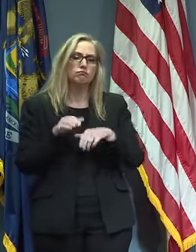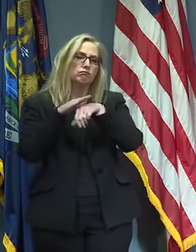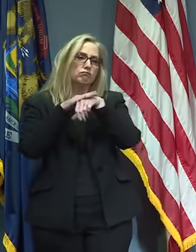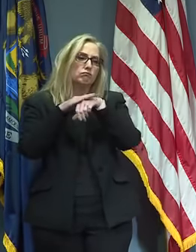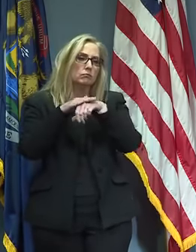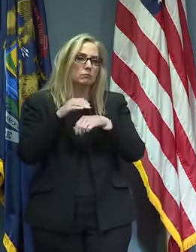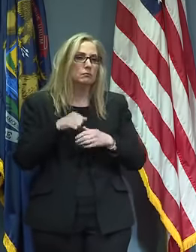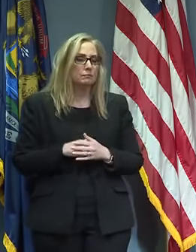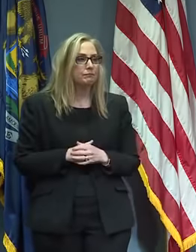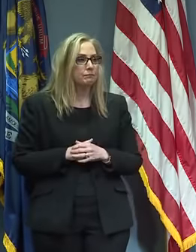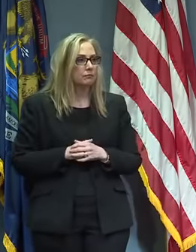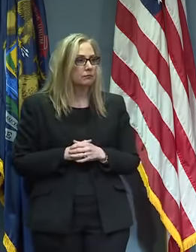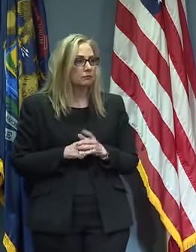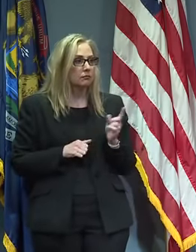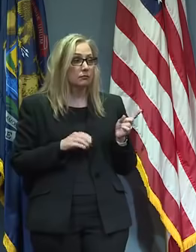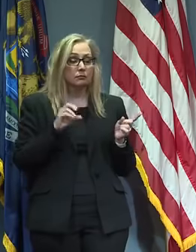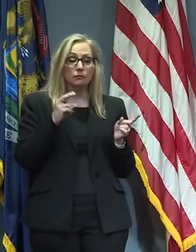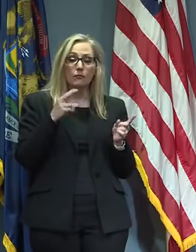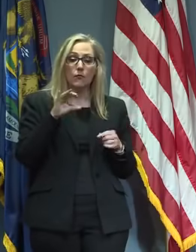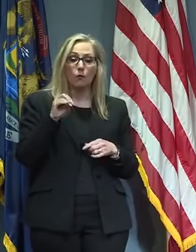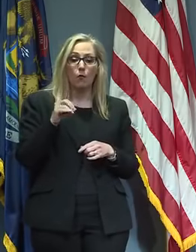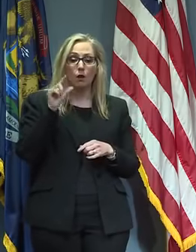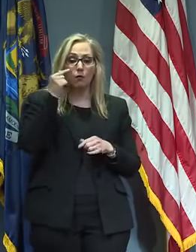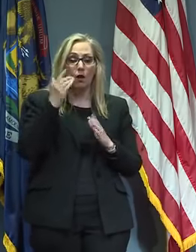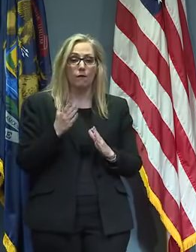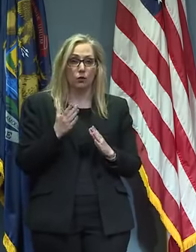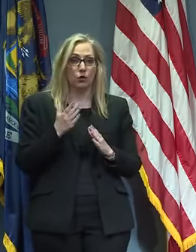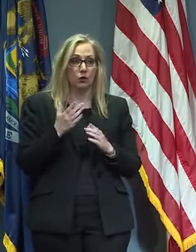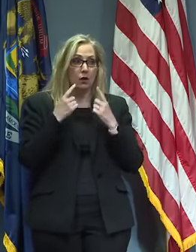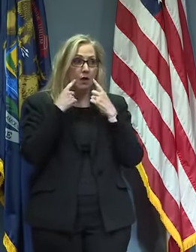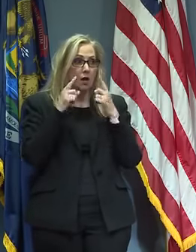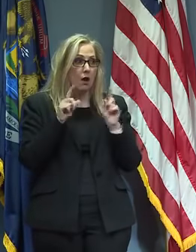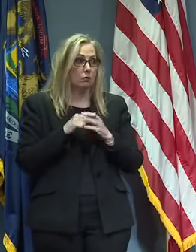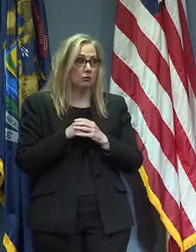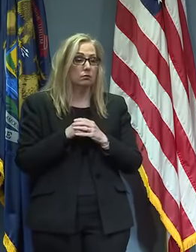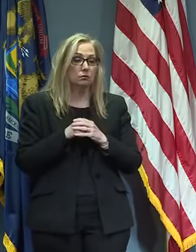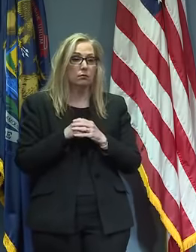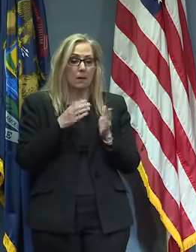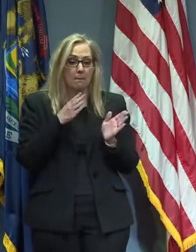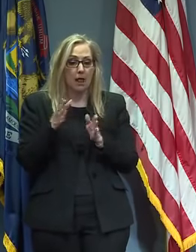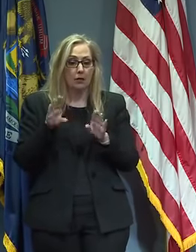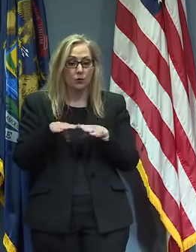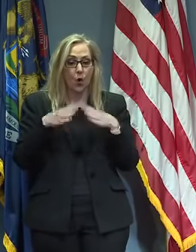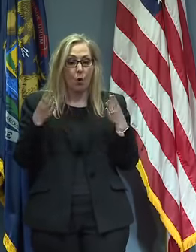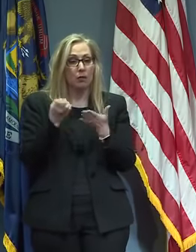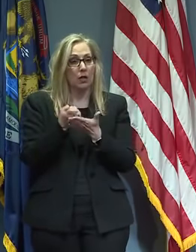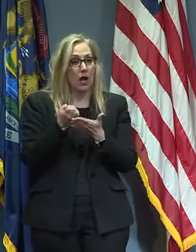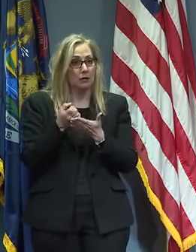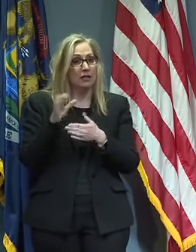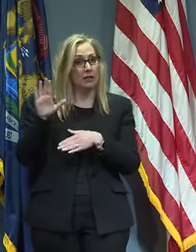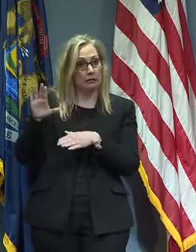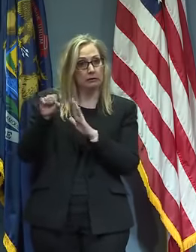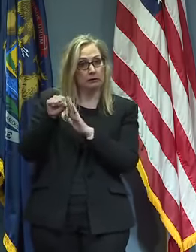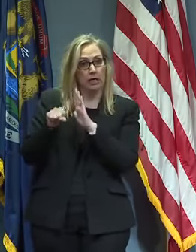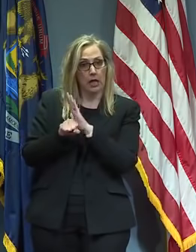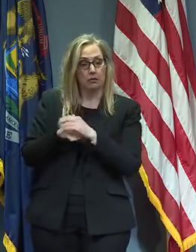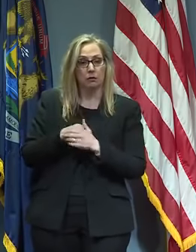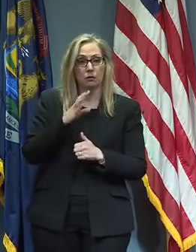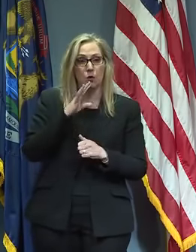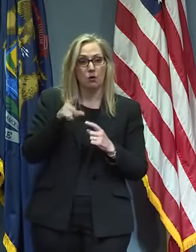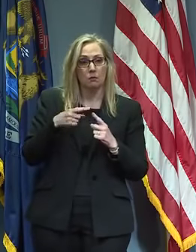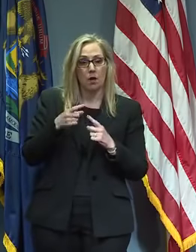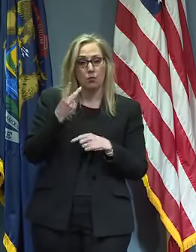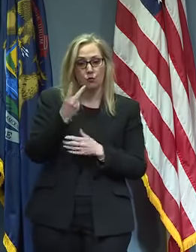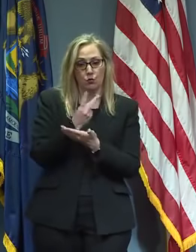Governor Ohio Governor Mike DeWine today announced plans to begin reopening the economy in his state. He talked about a